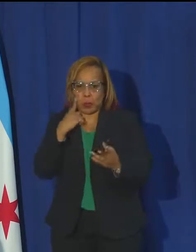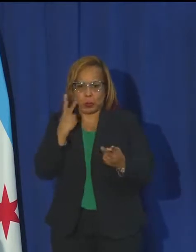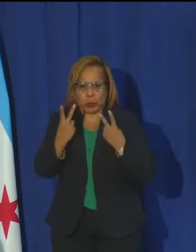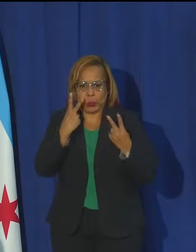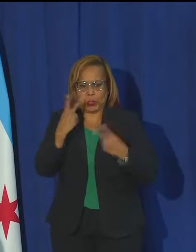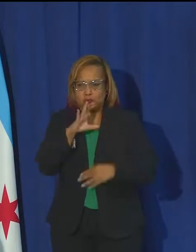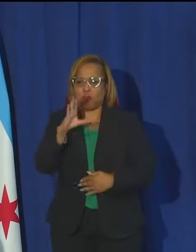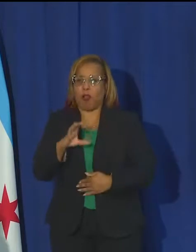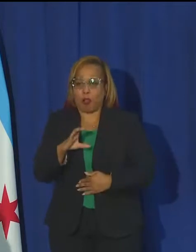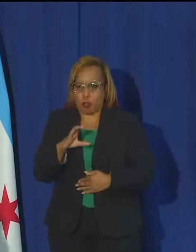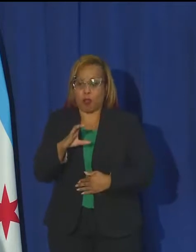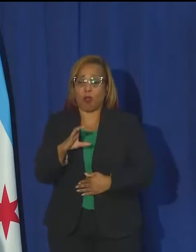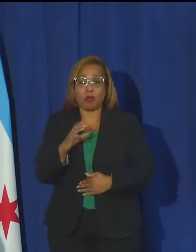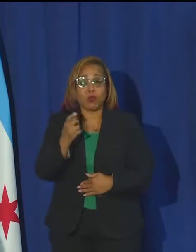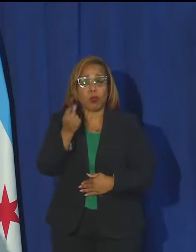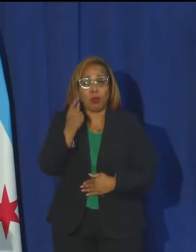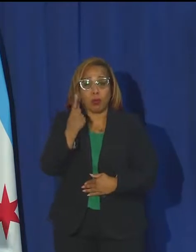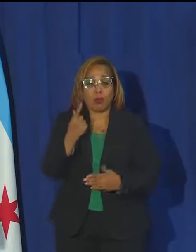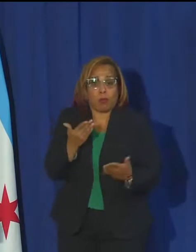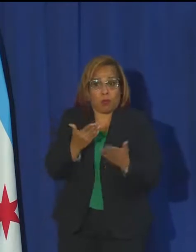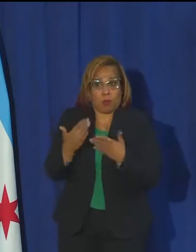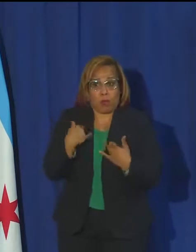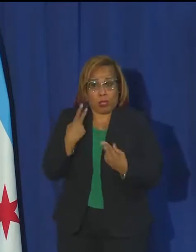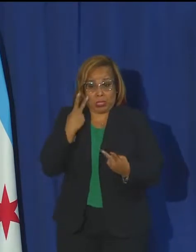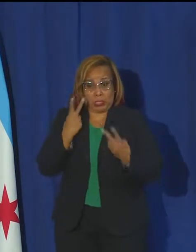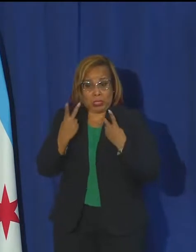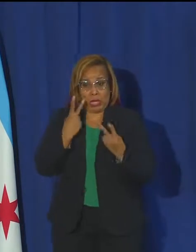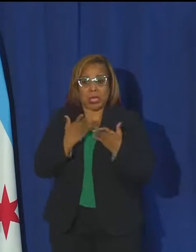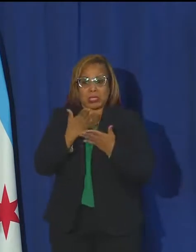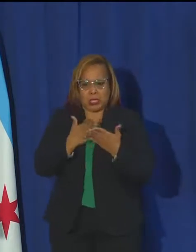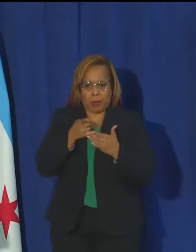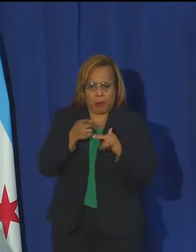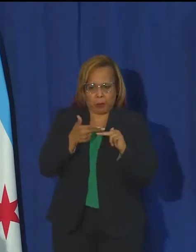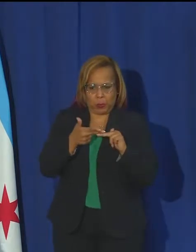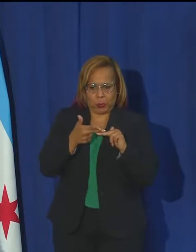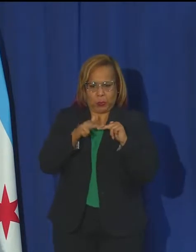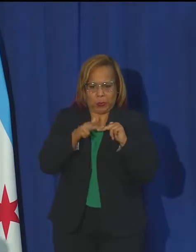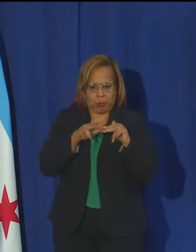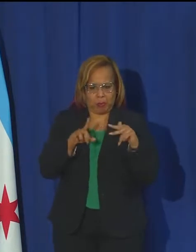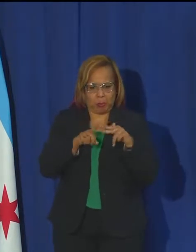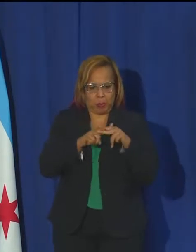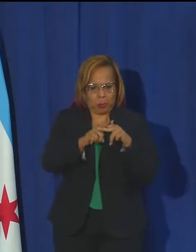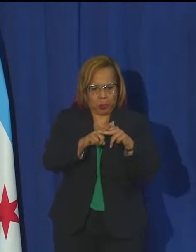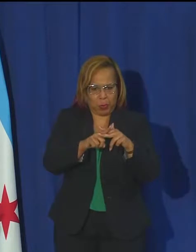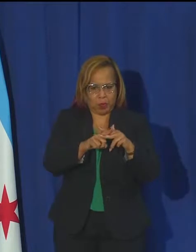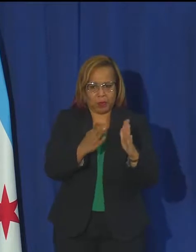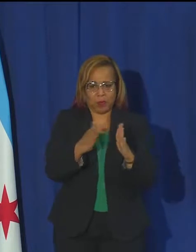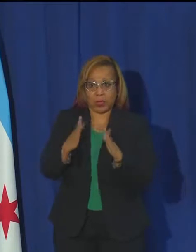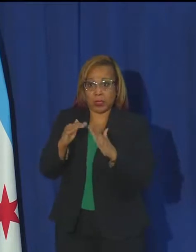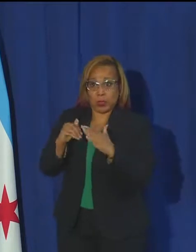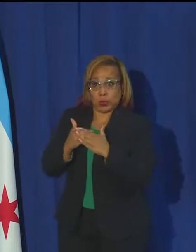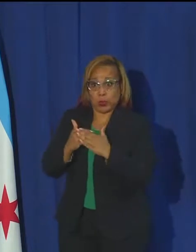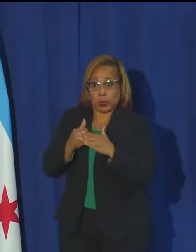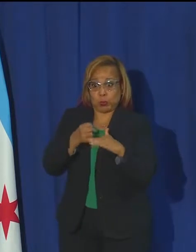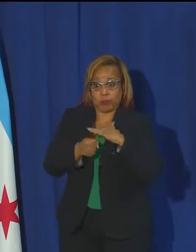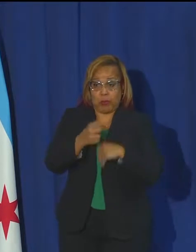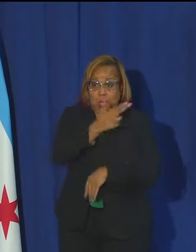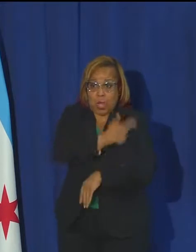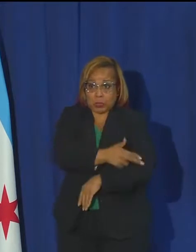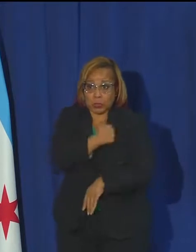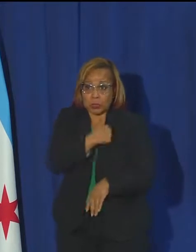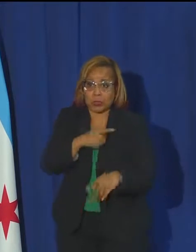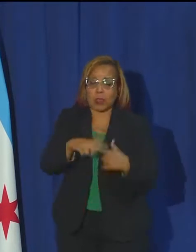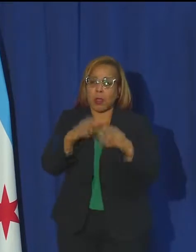seeing in Chicago. And so even while we are seeing some increases in cases, our new hospitalizations, our